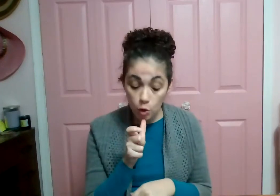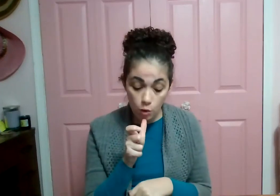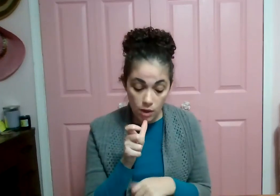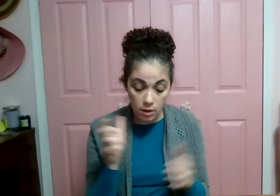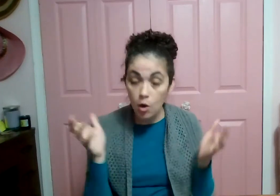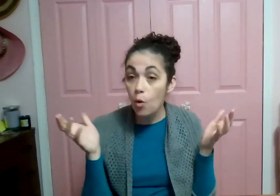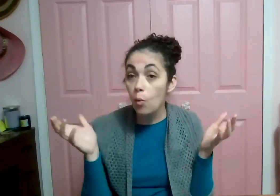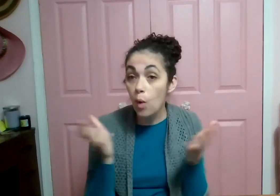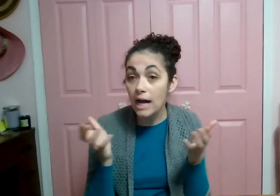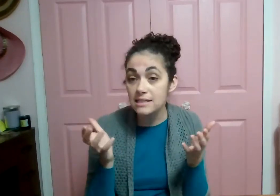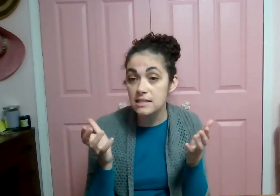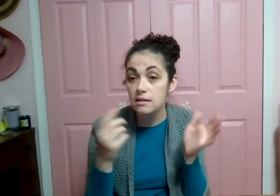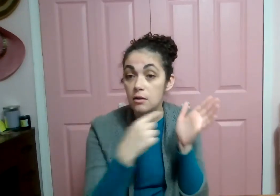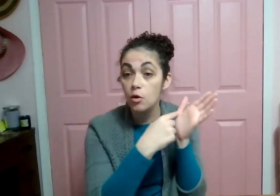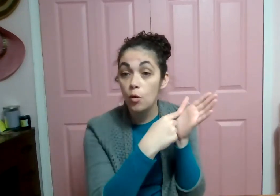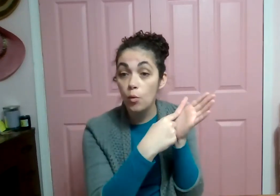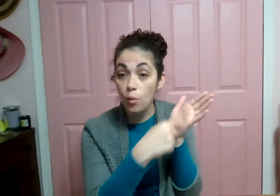who, what,